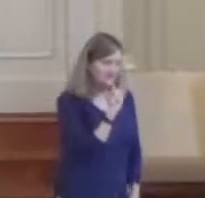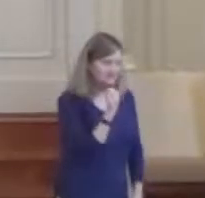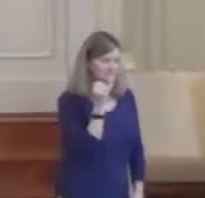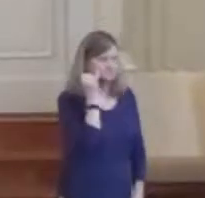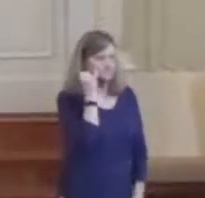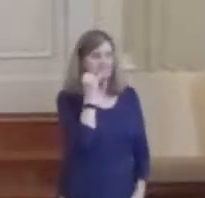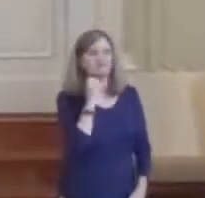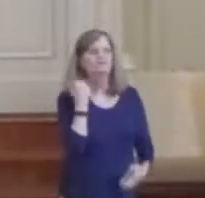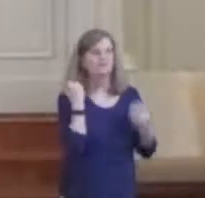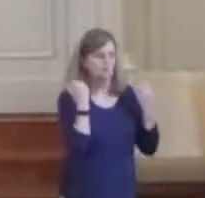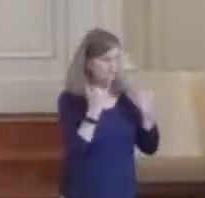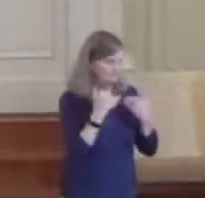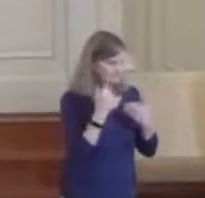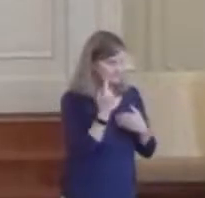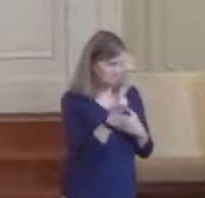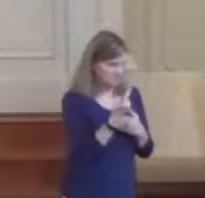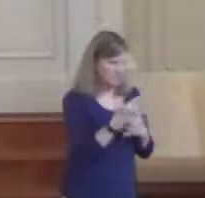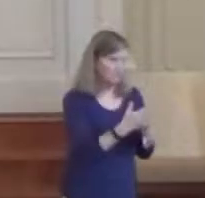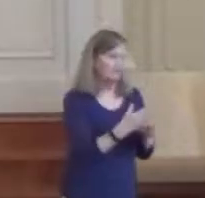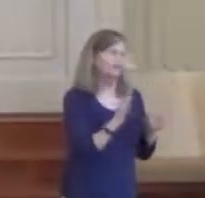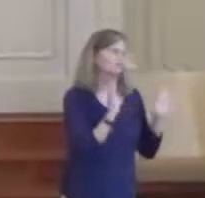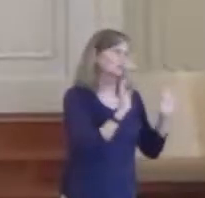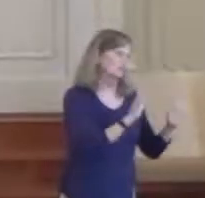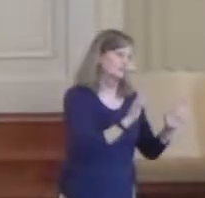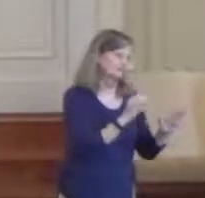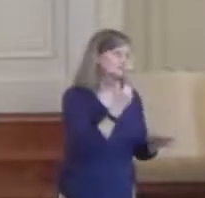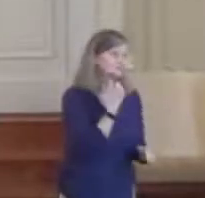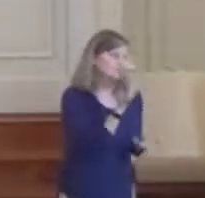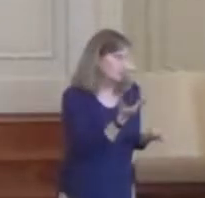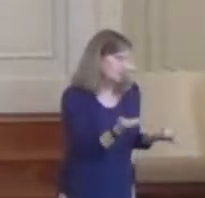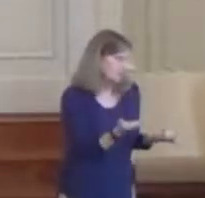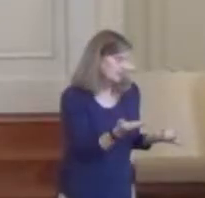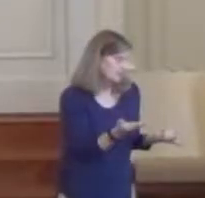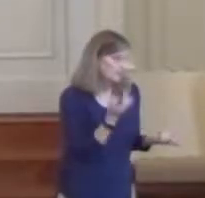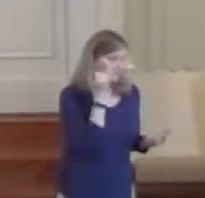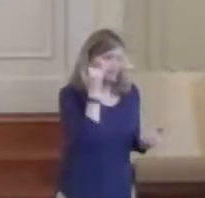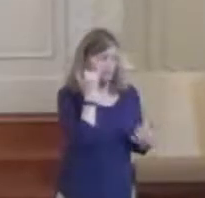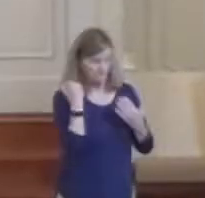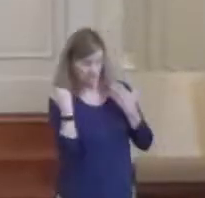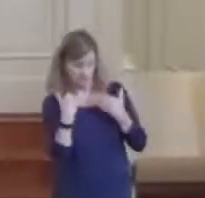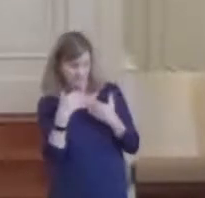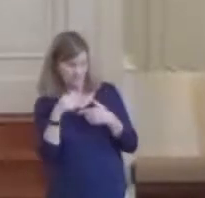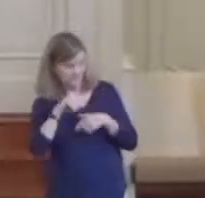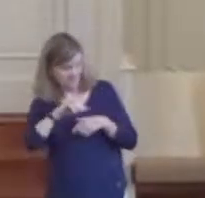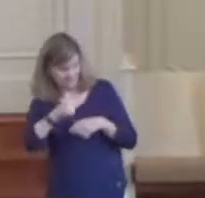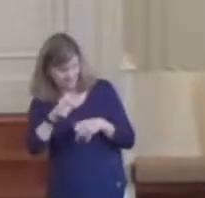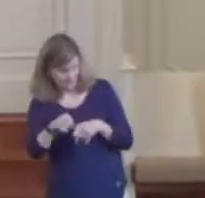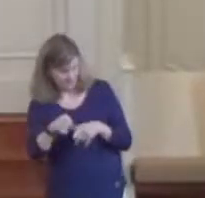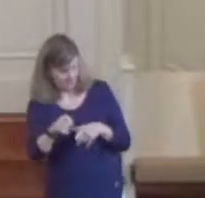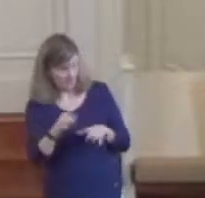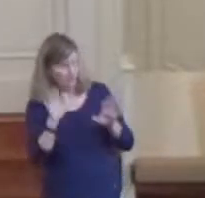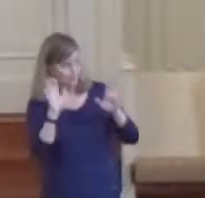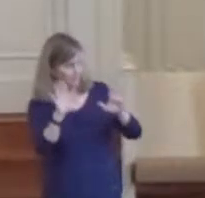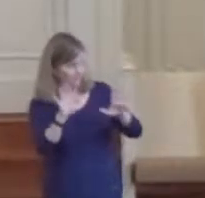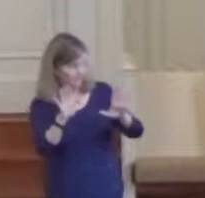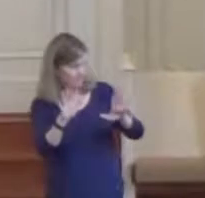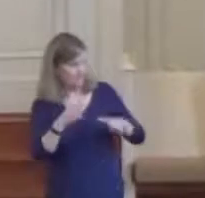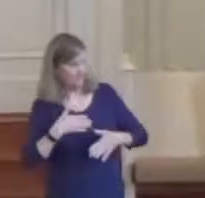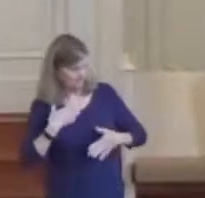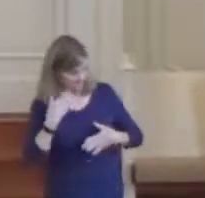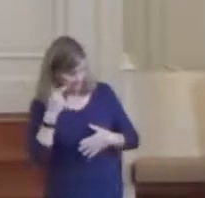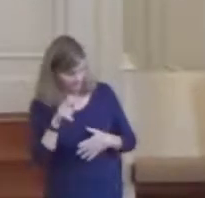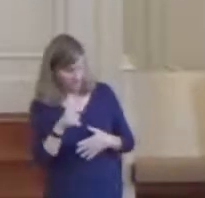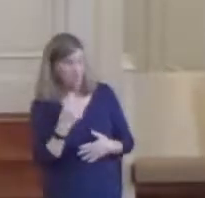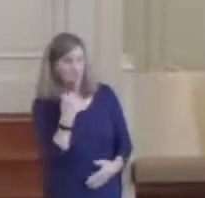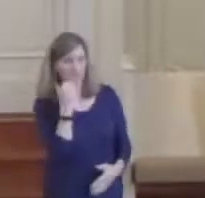you're absolutely convinced it's one way, terrific. So what? If you're absolutely convinced it's the other way, wonderful. I'm glad